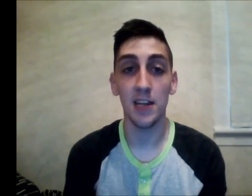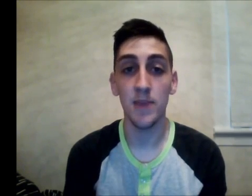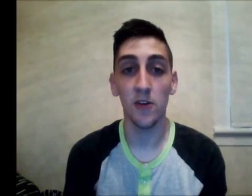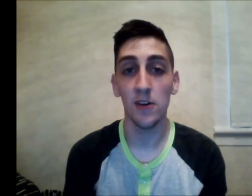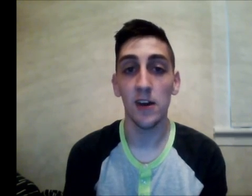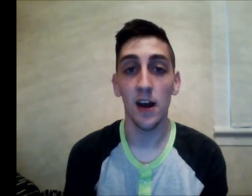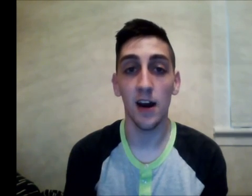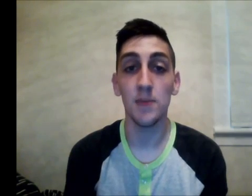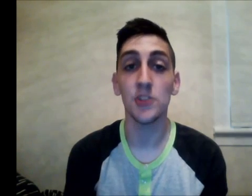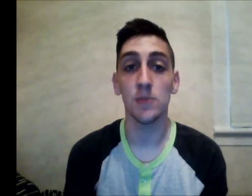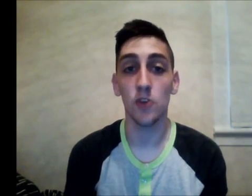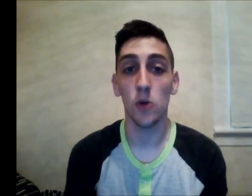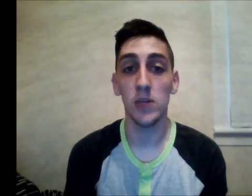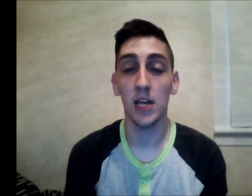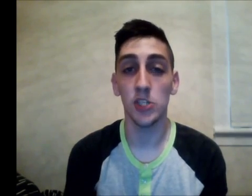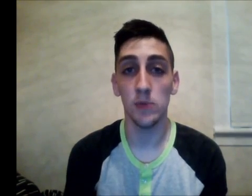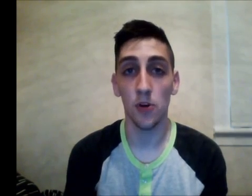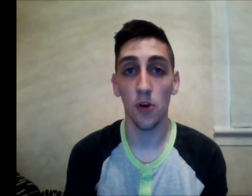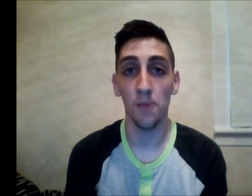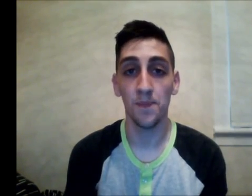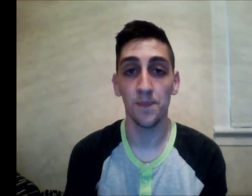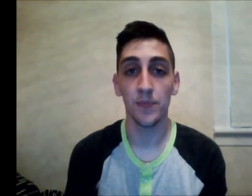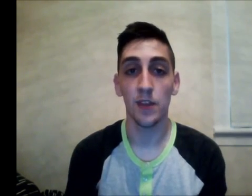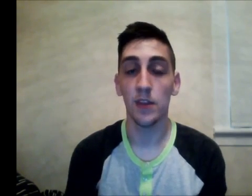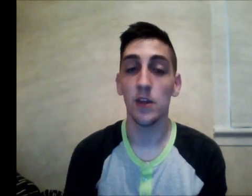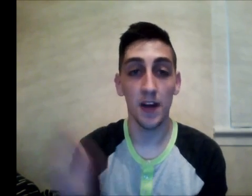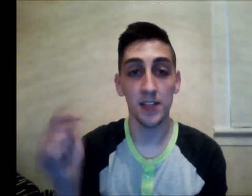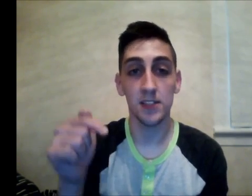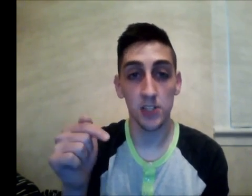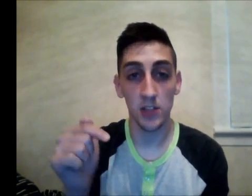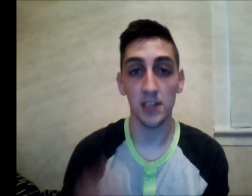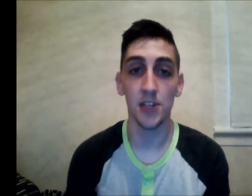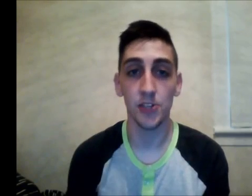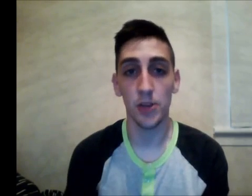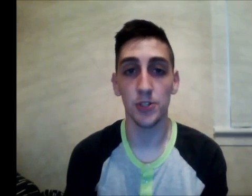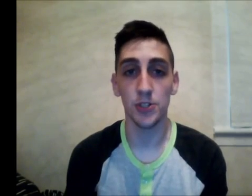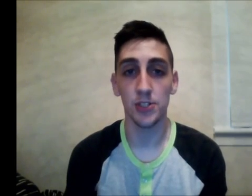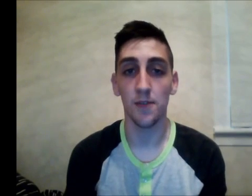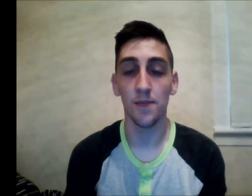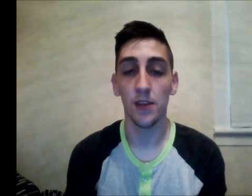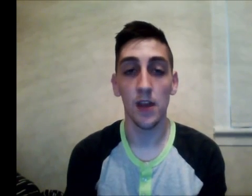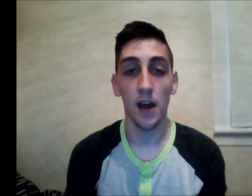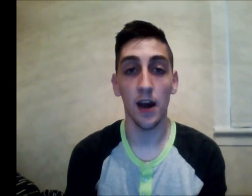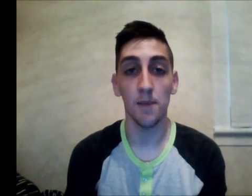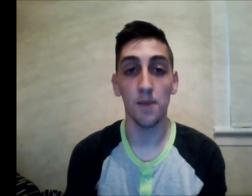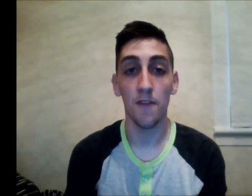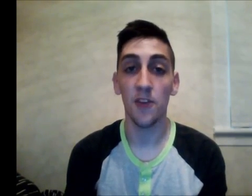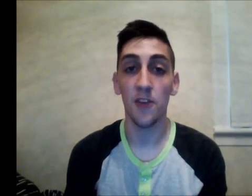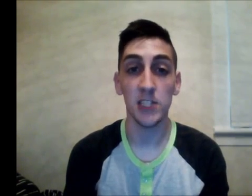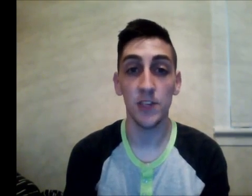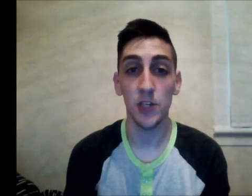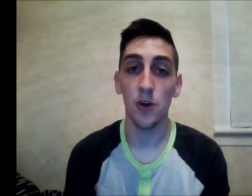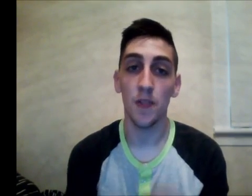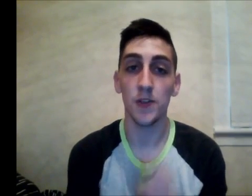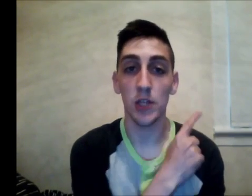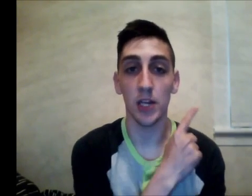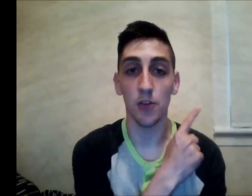email at mrmcrobbie@gmail.com. There's a link in the description just now. For the next video, there's a link right